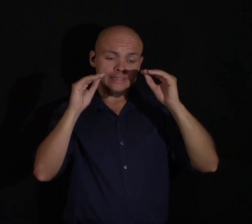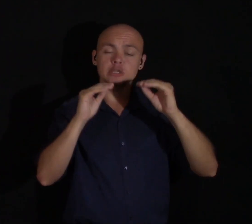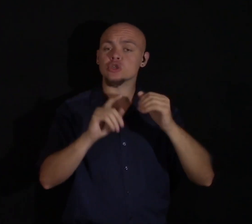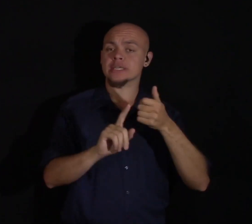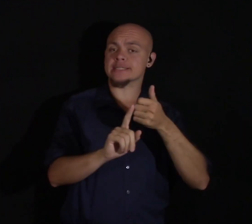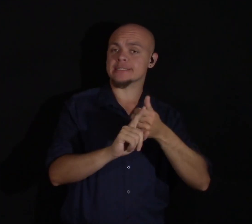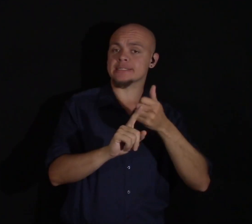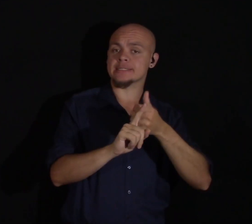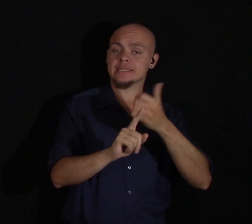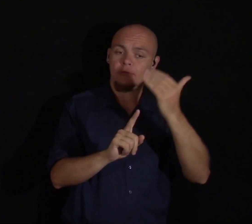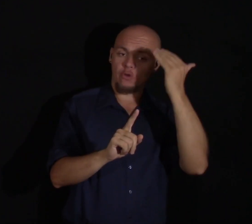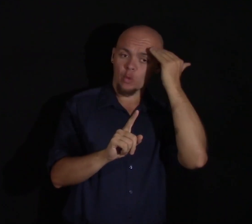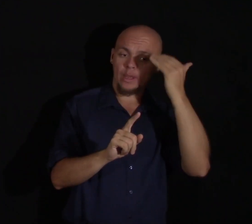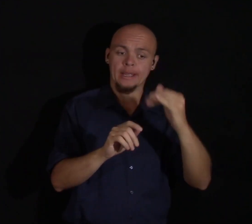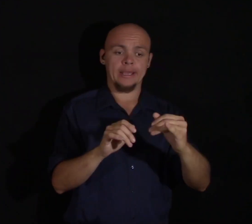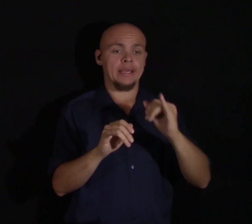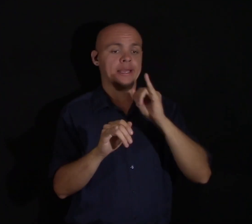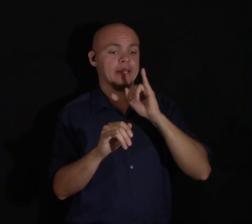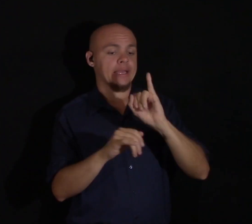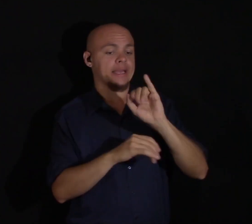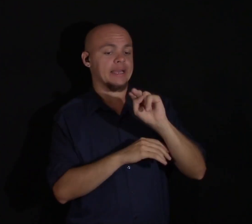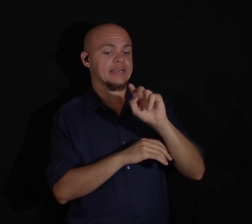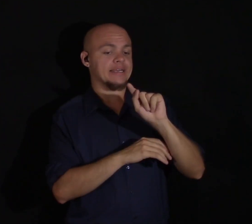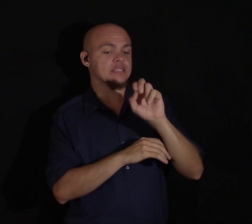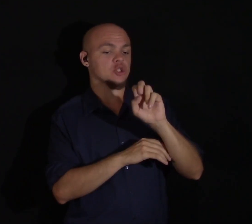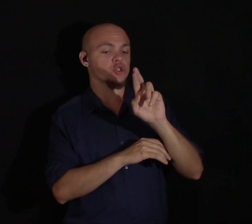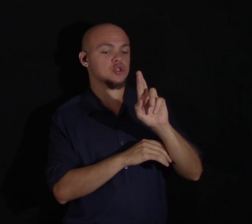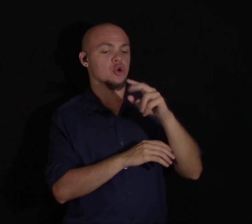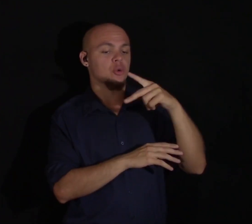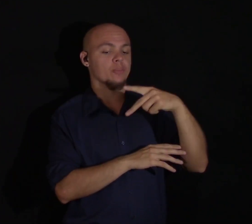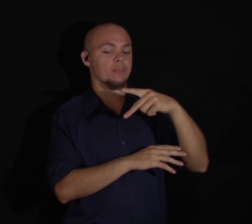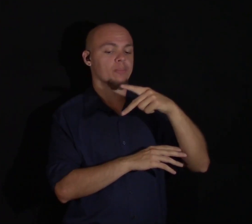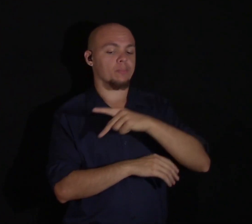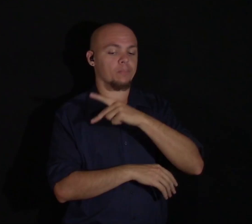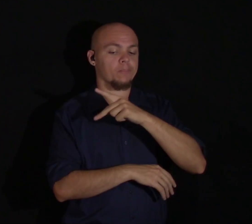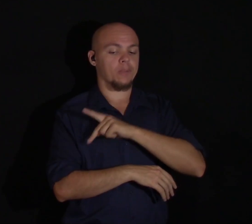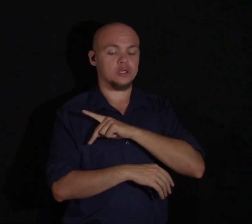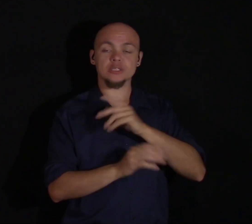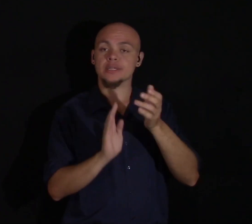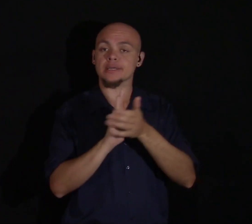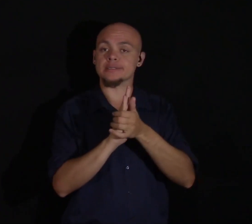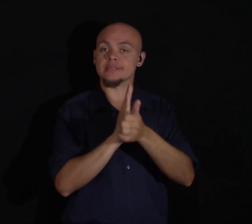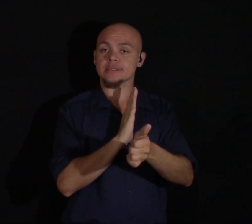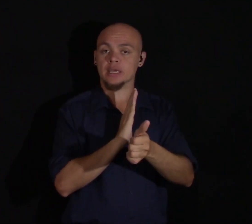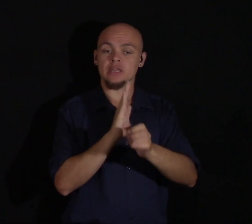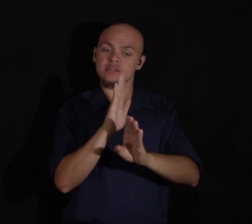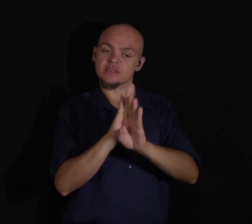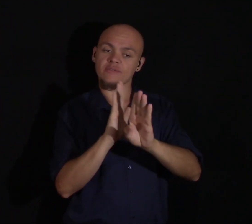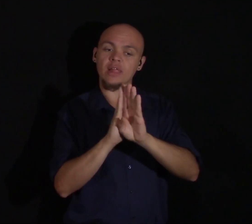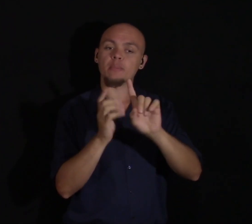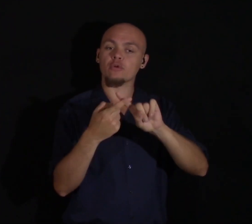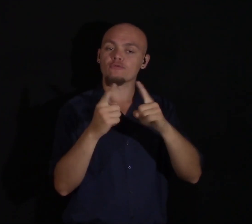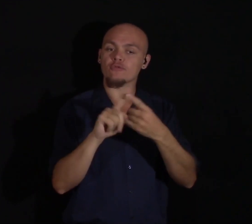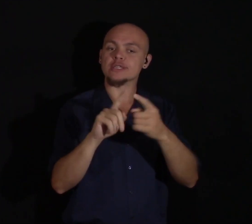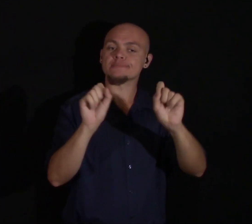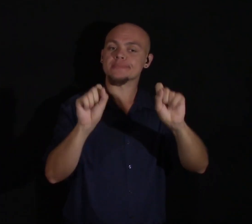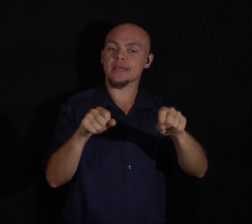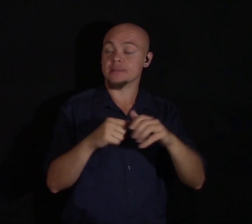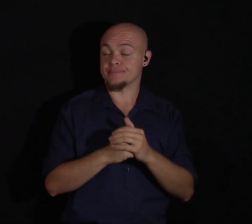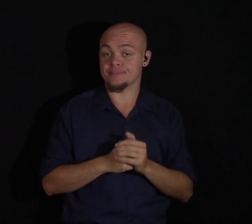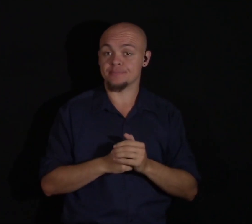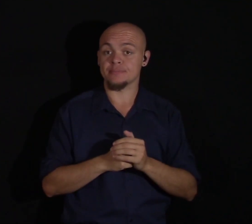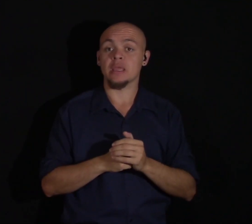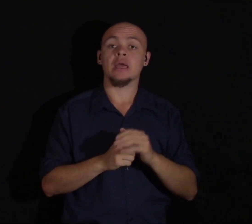and interpersonal skills to nurture healthy friendships. And as they move through elementary and middle